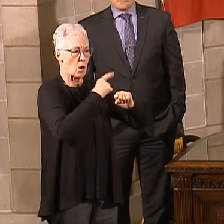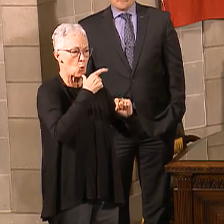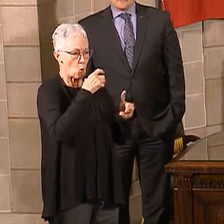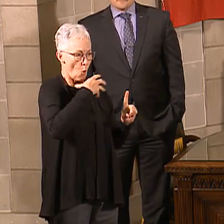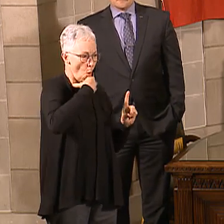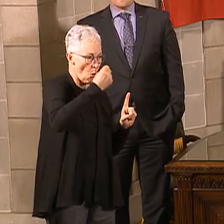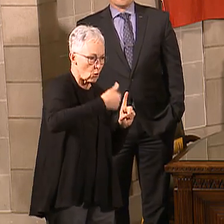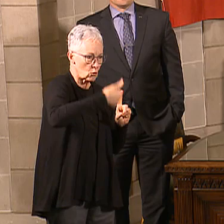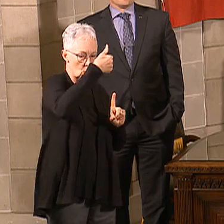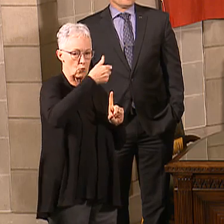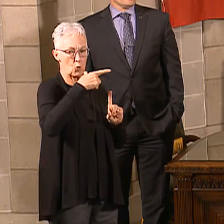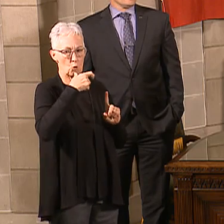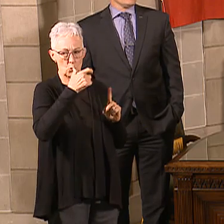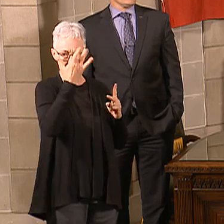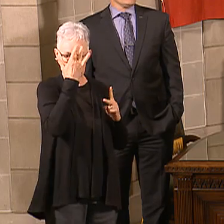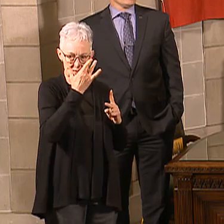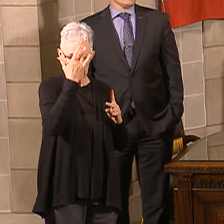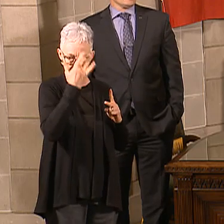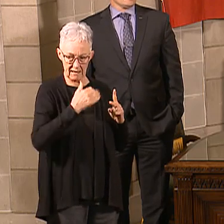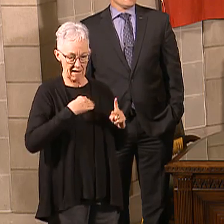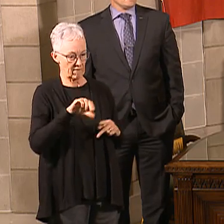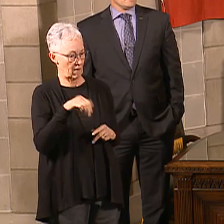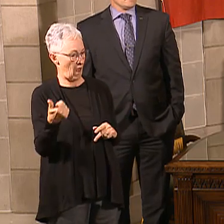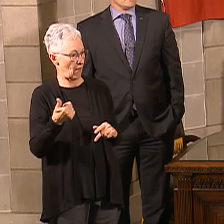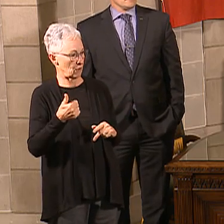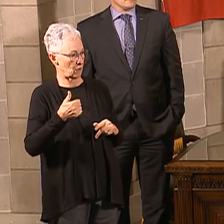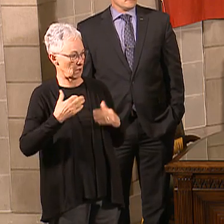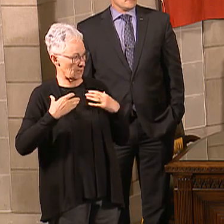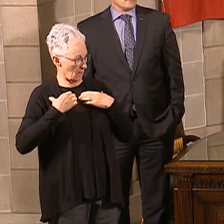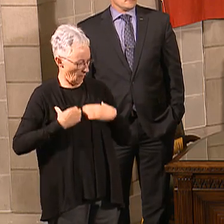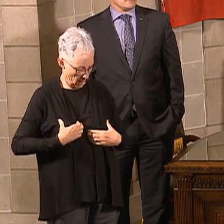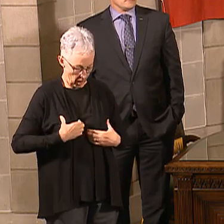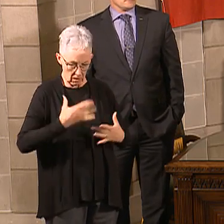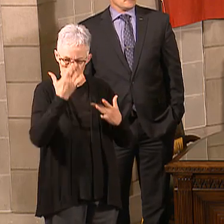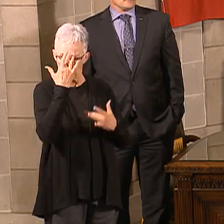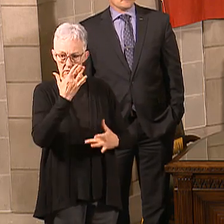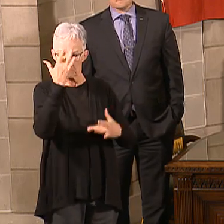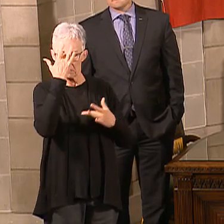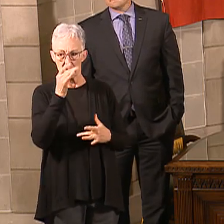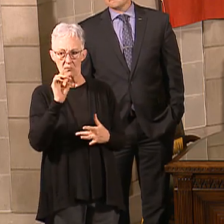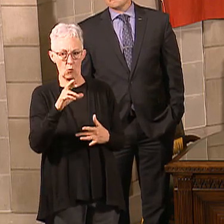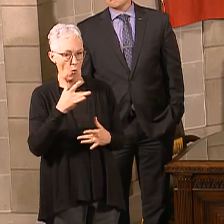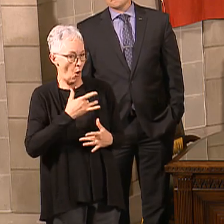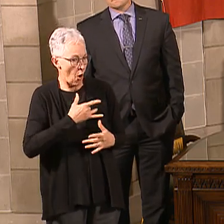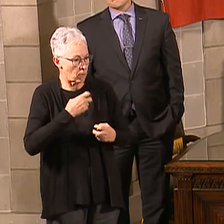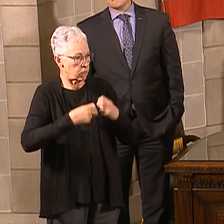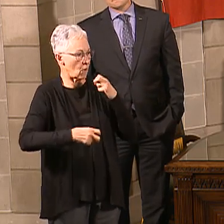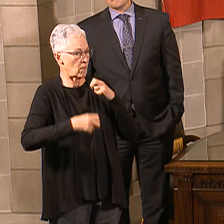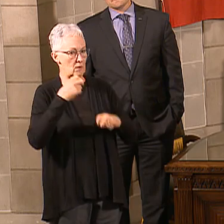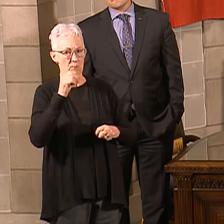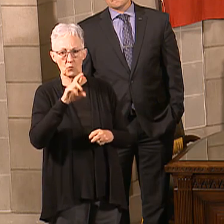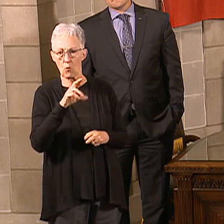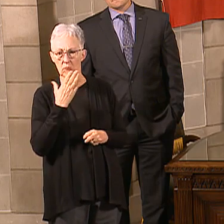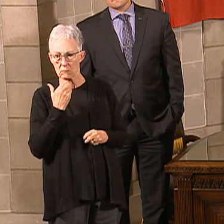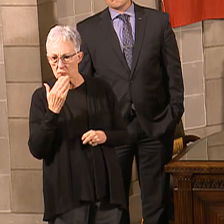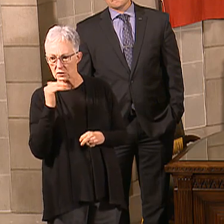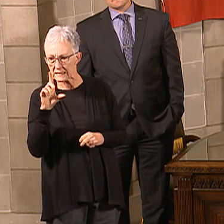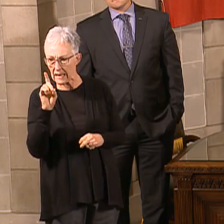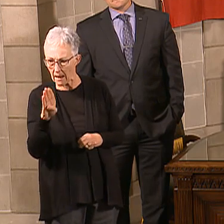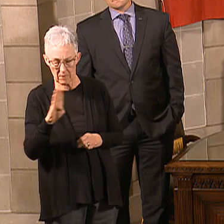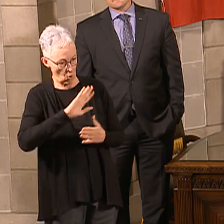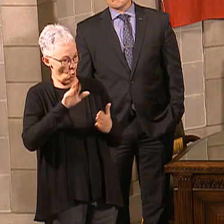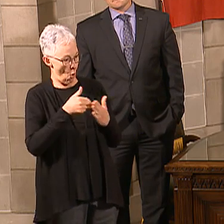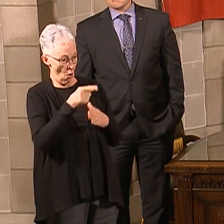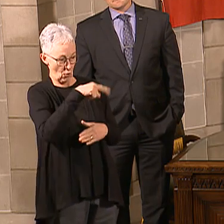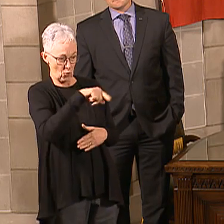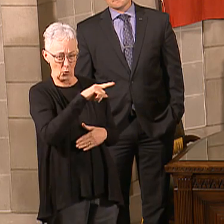disease or pulmonary or respiratory disease. All these factors increase the risk of having coronavirus and the